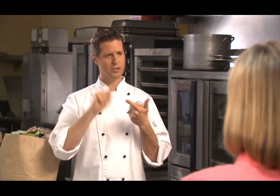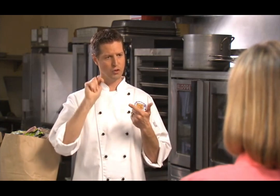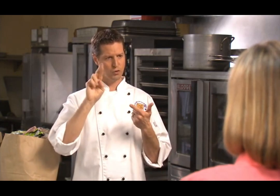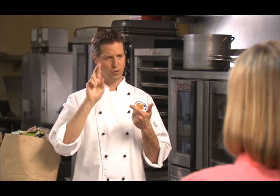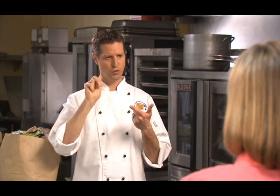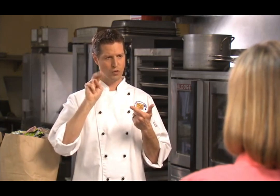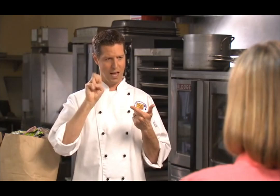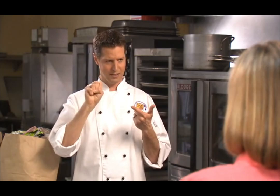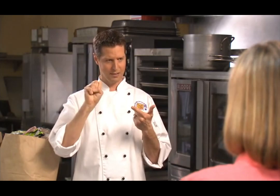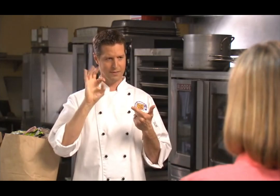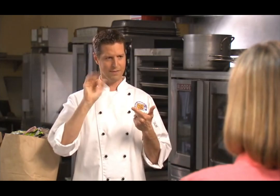trans fat,